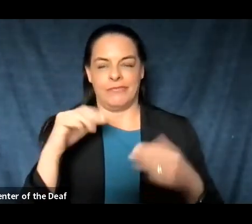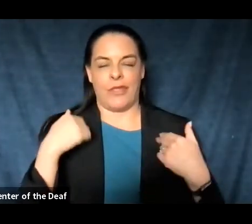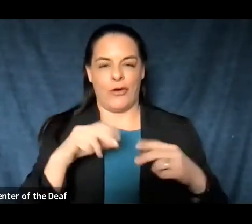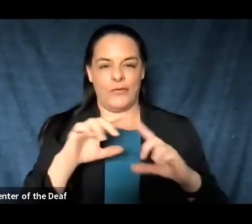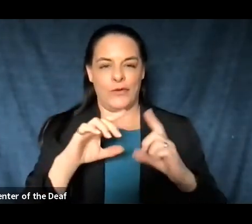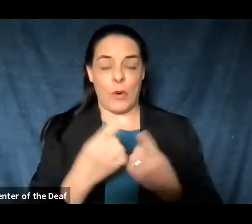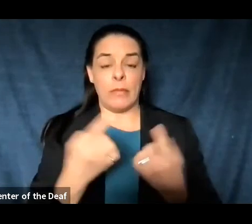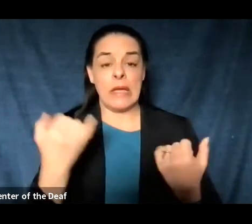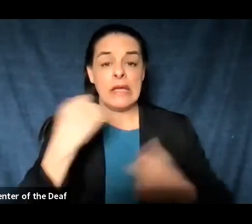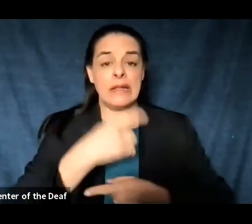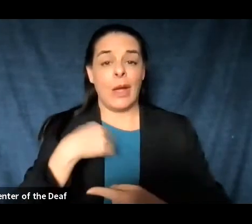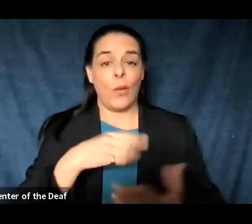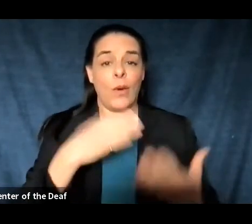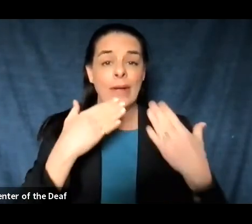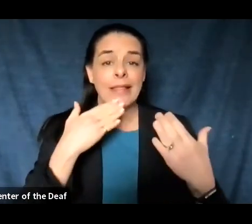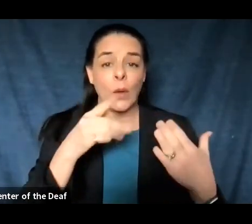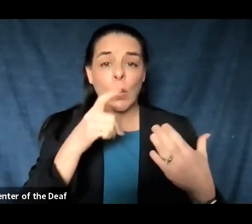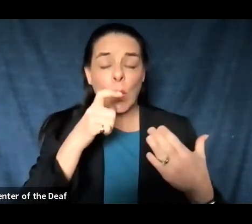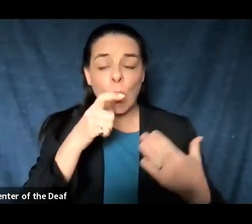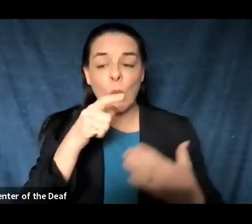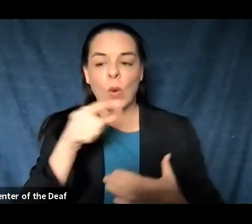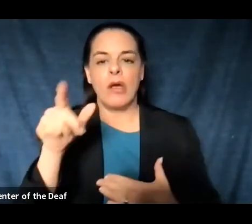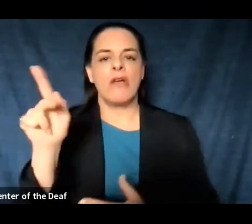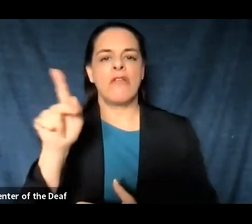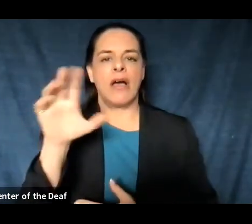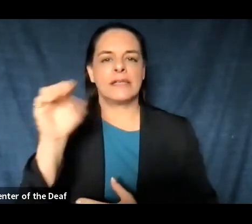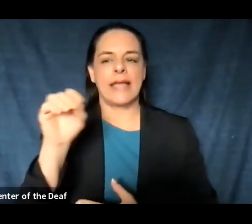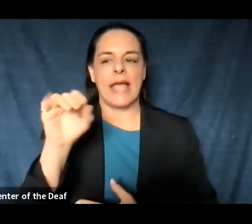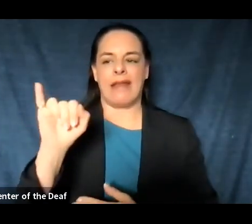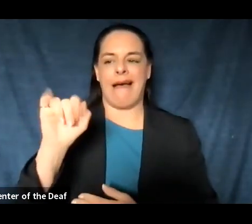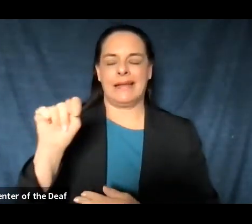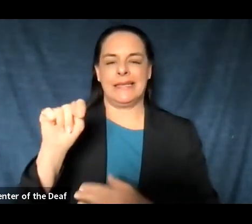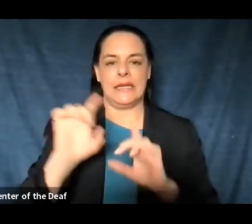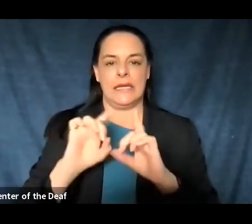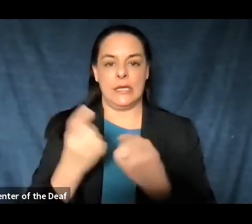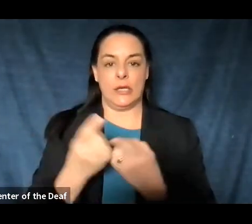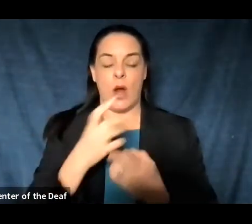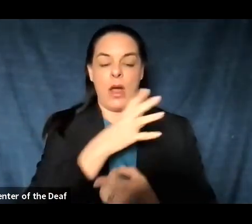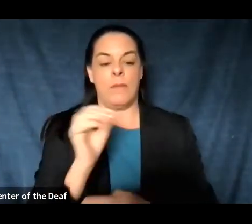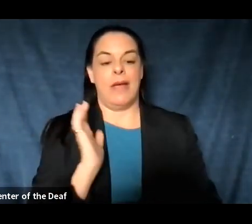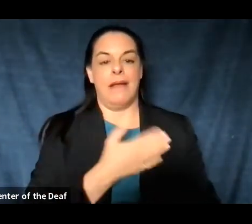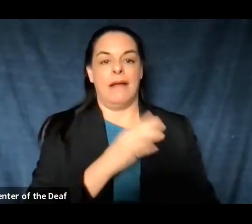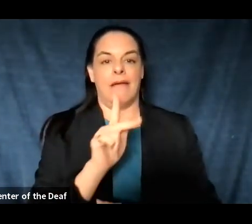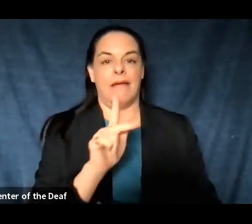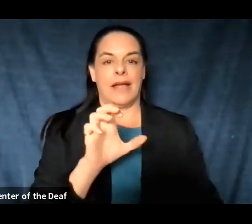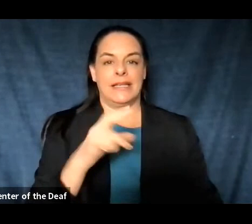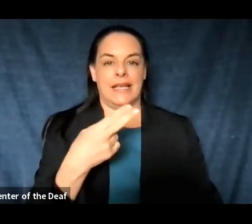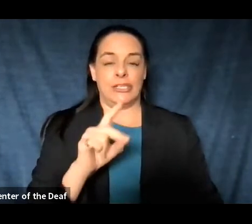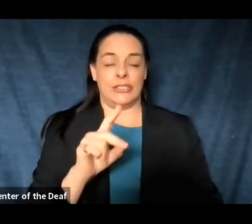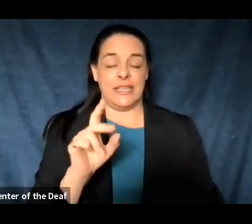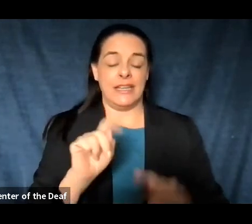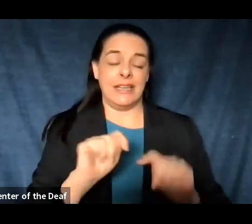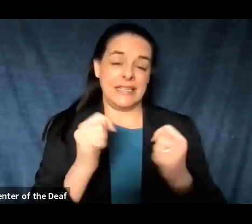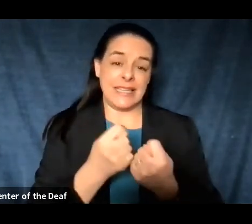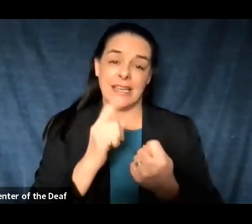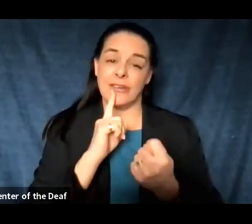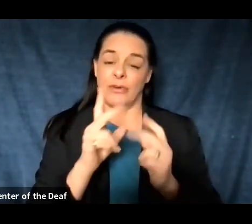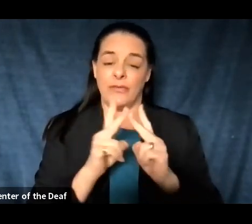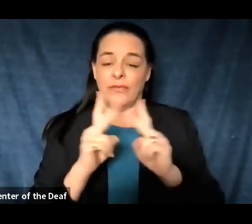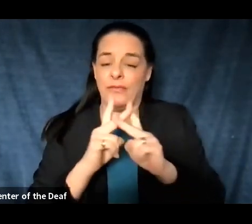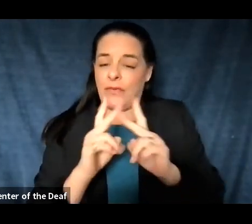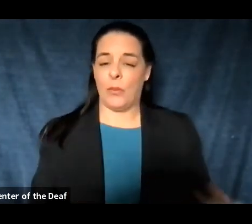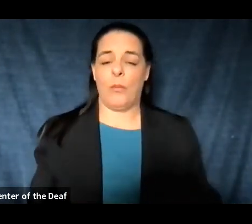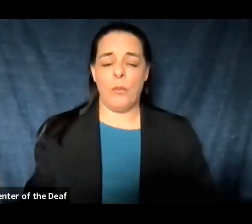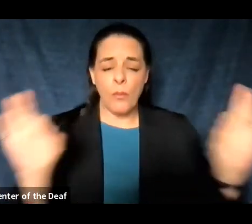today is dedicated to the Knox County IT Department and our KCHD team, who've been instrumental in the process of